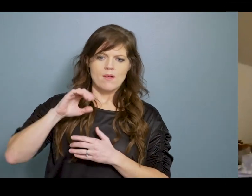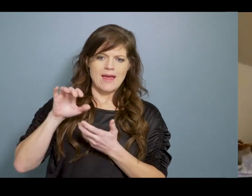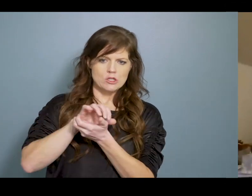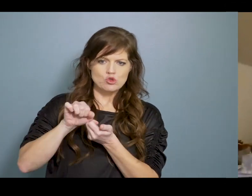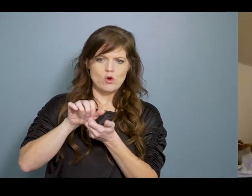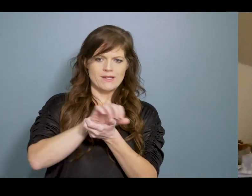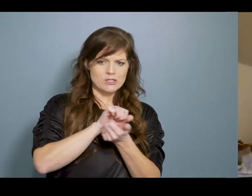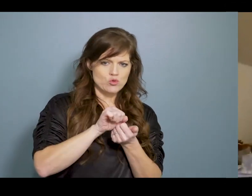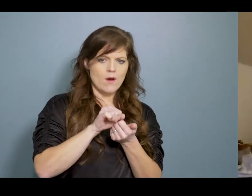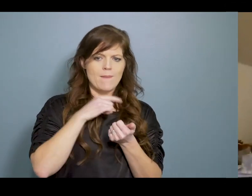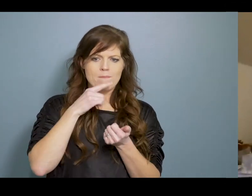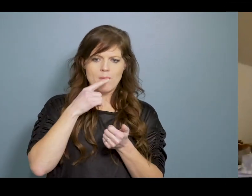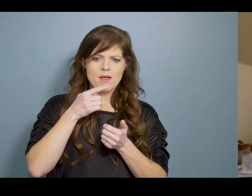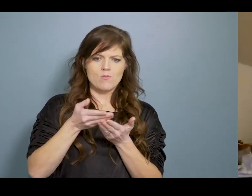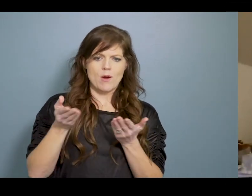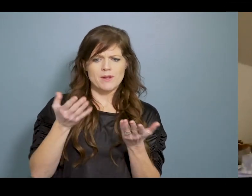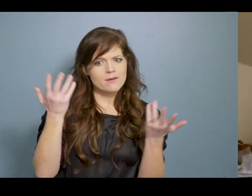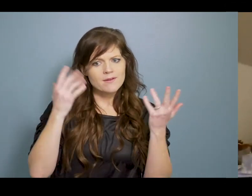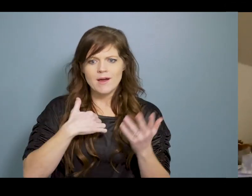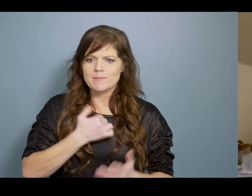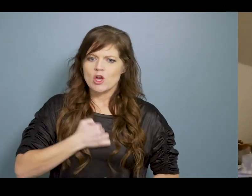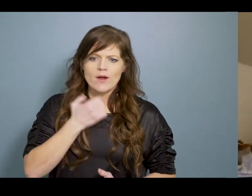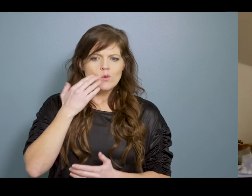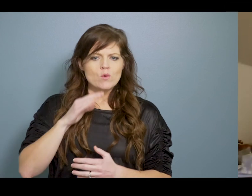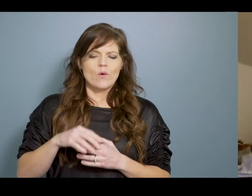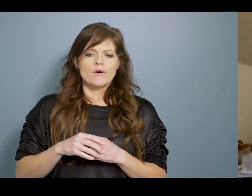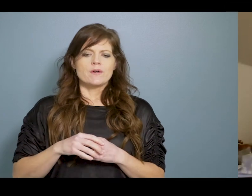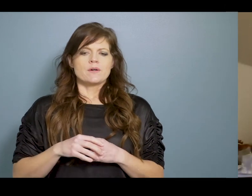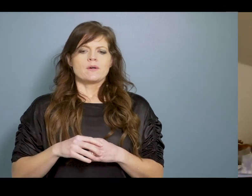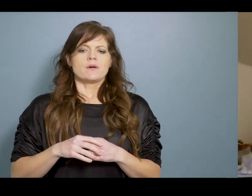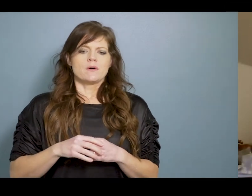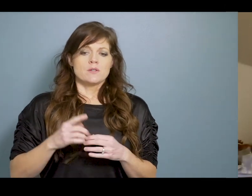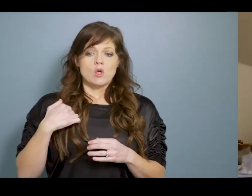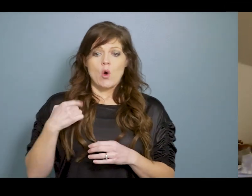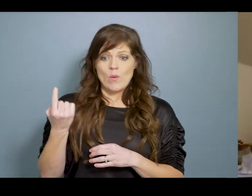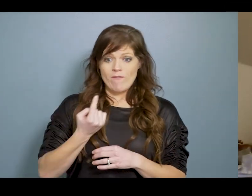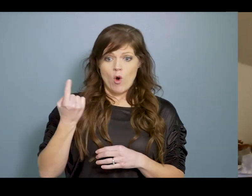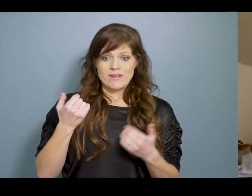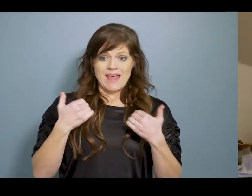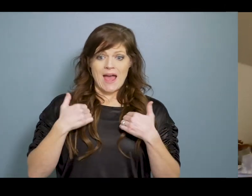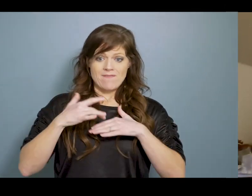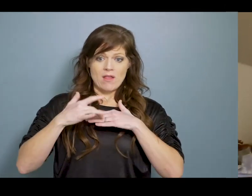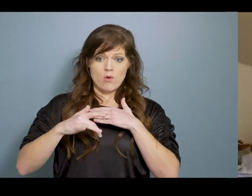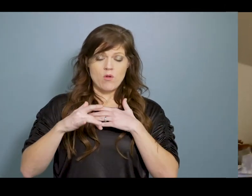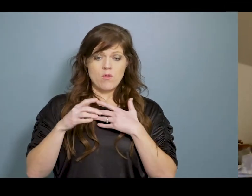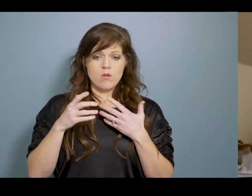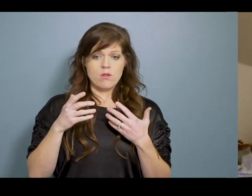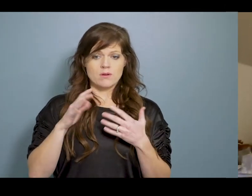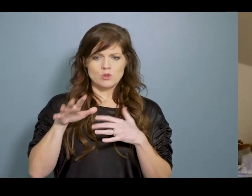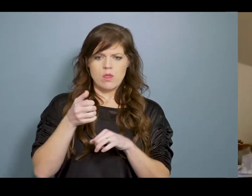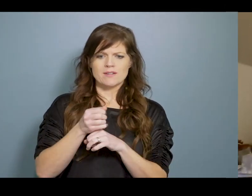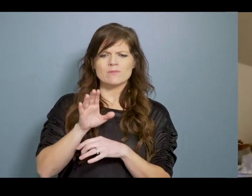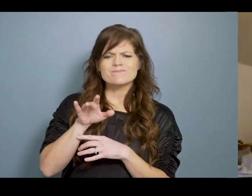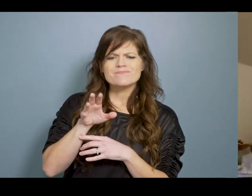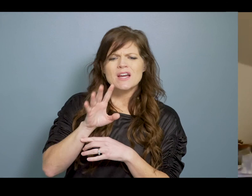I would tell you, we've always had available to us the ability to lock down buildings, to